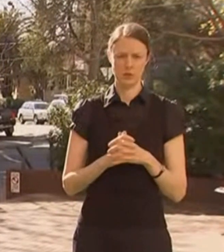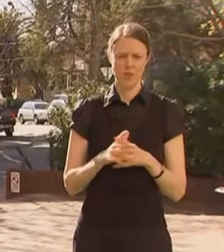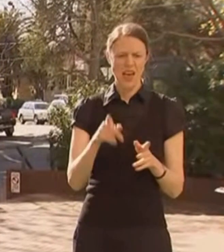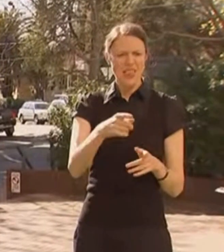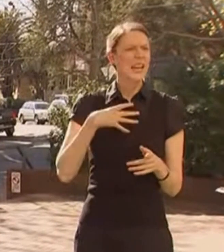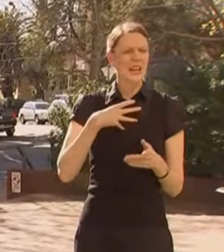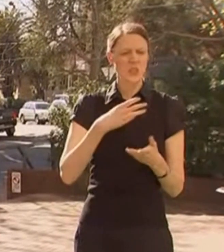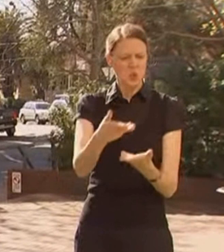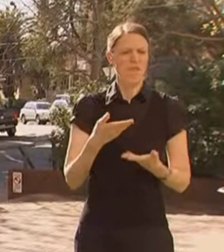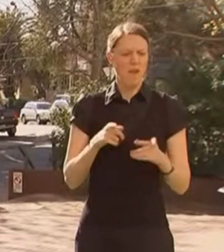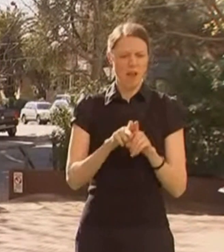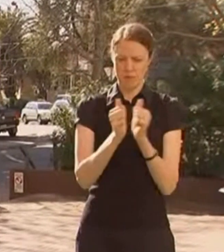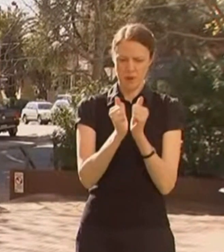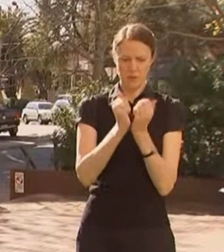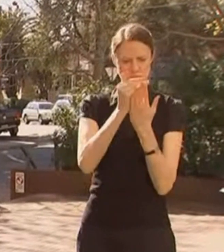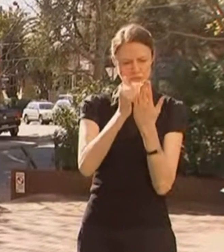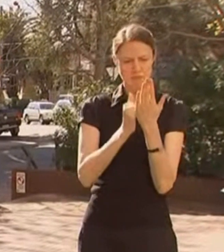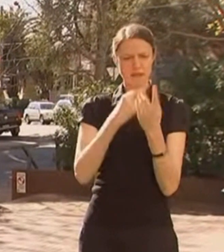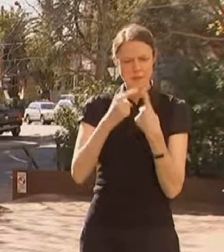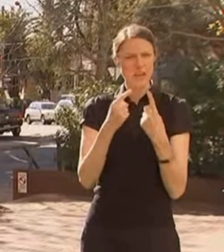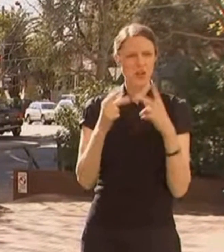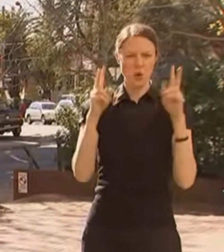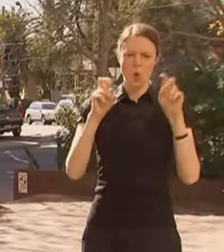I'll ask the Police Commissioner to answer that.